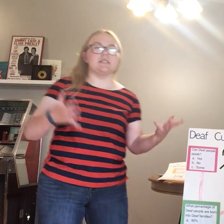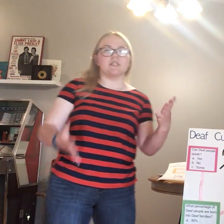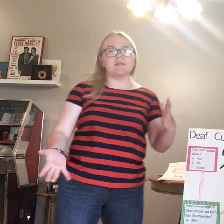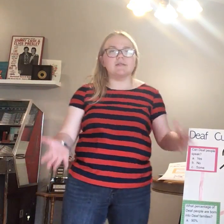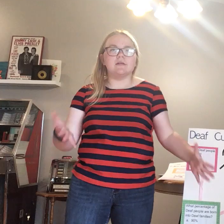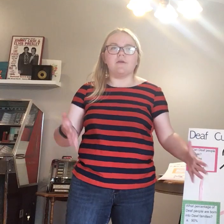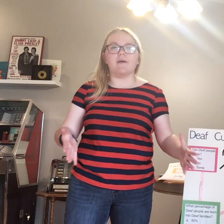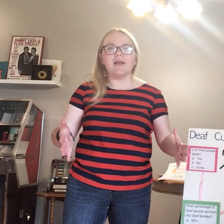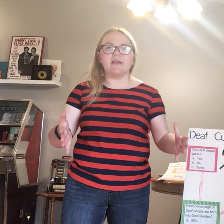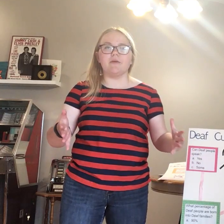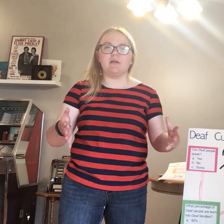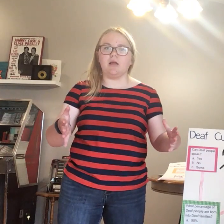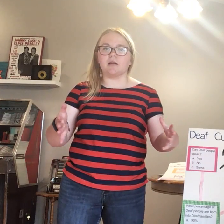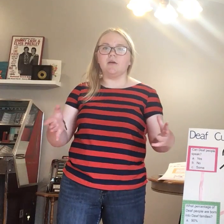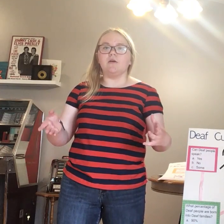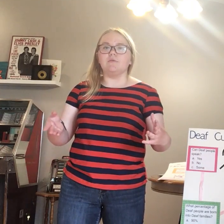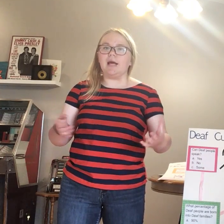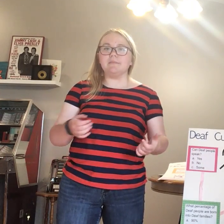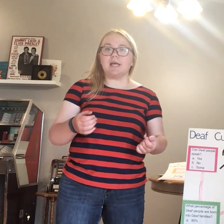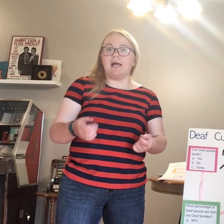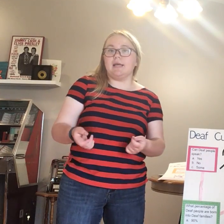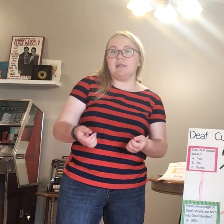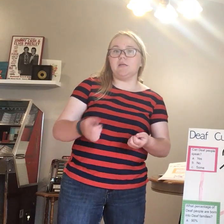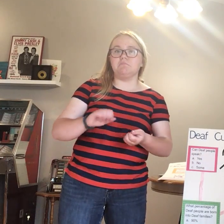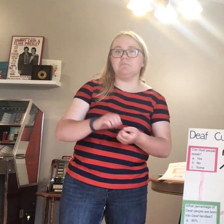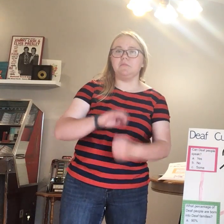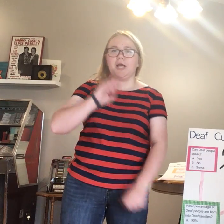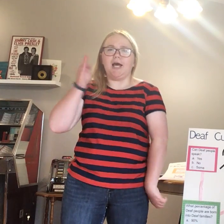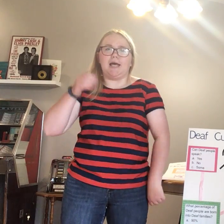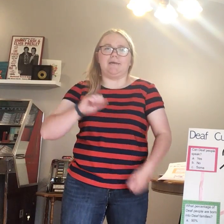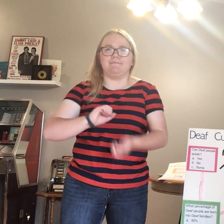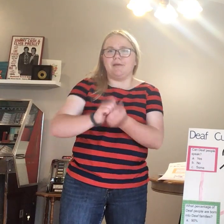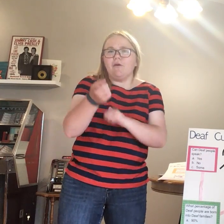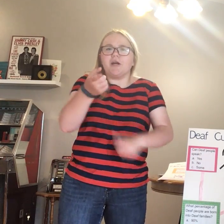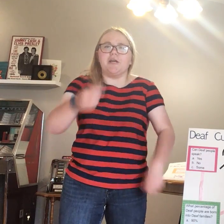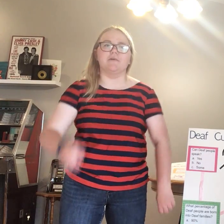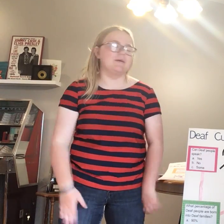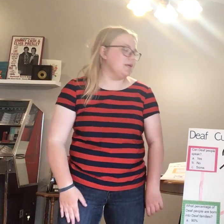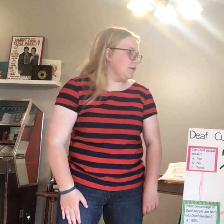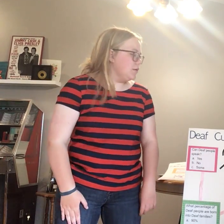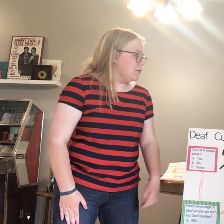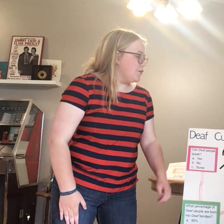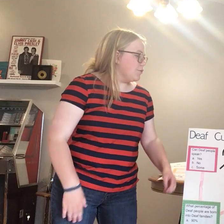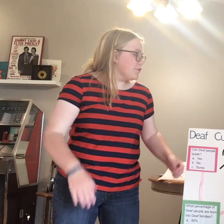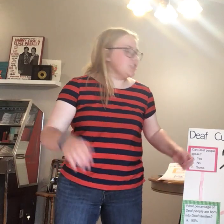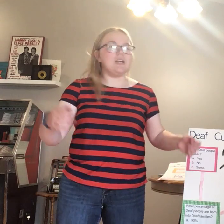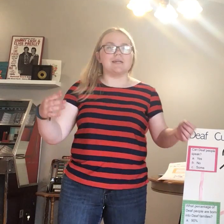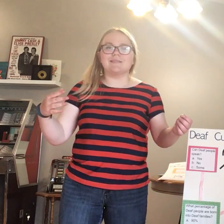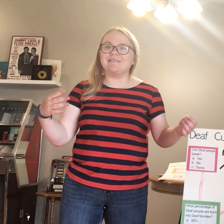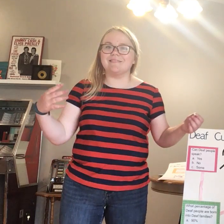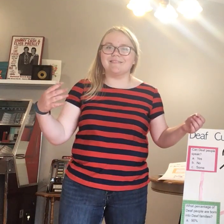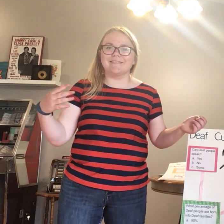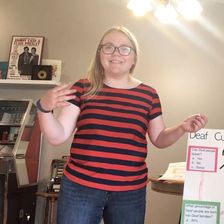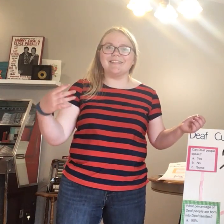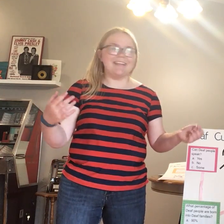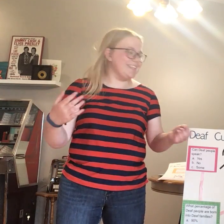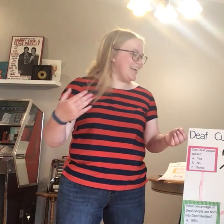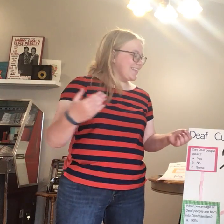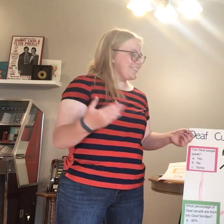Linger. Where do you think you would look? When I'm signing, hi, how are you? Where would you look? It's actually